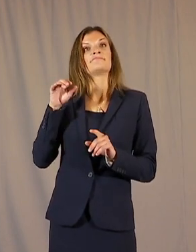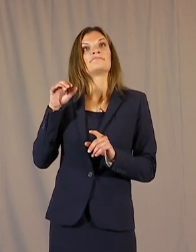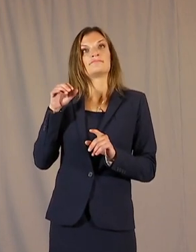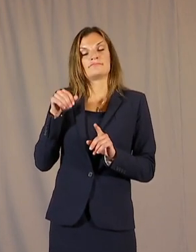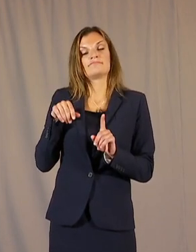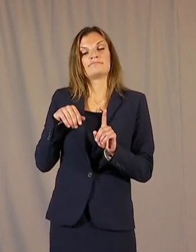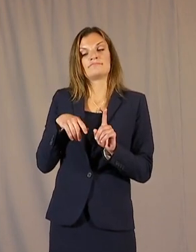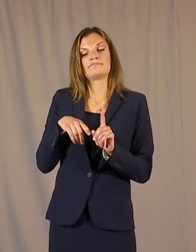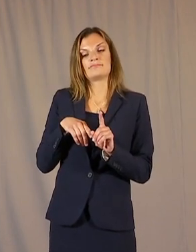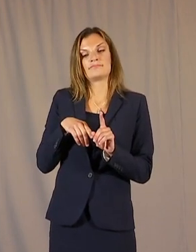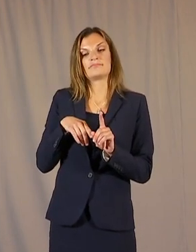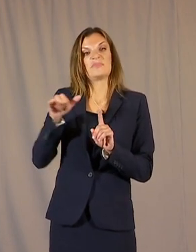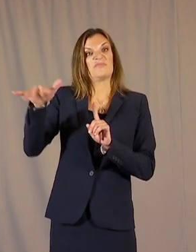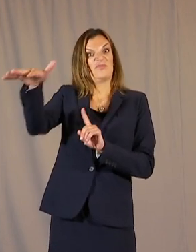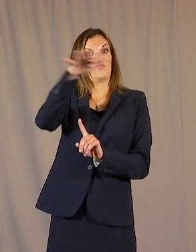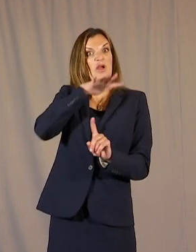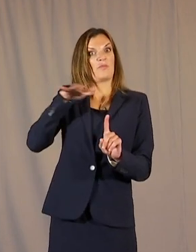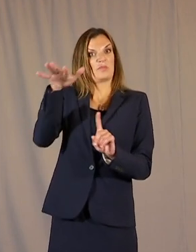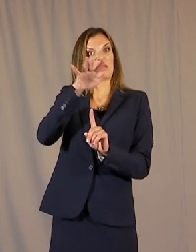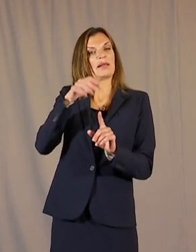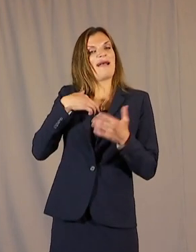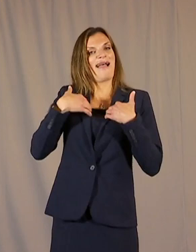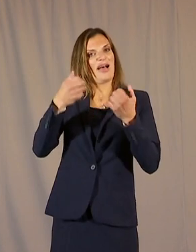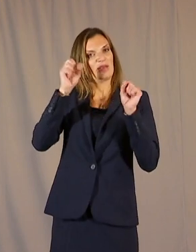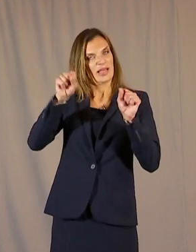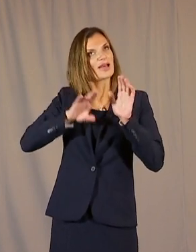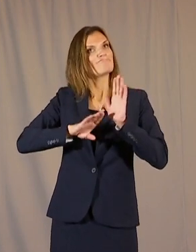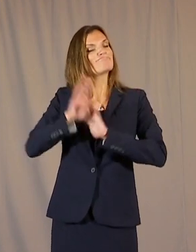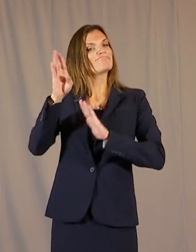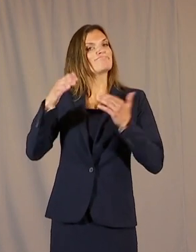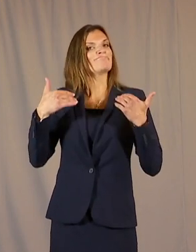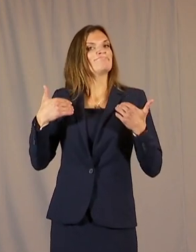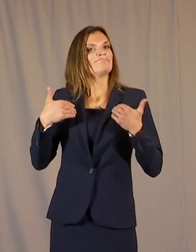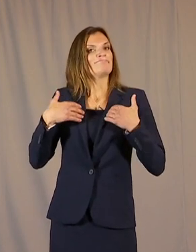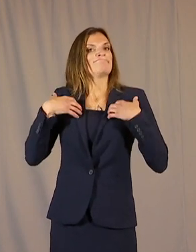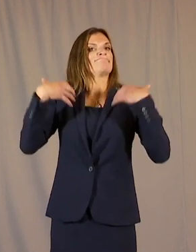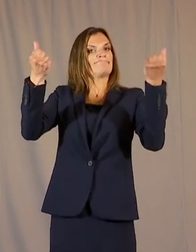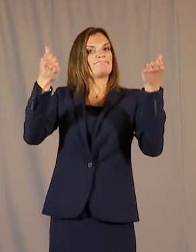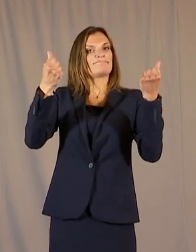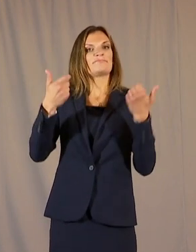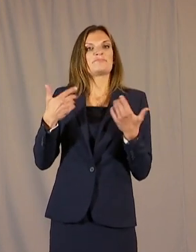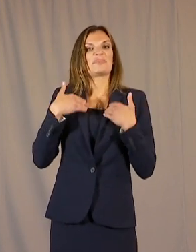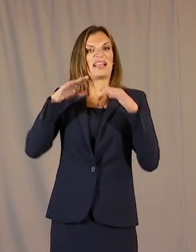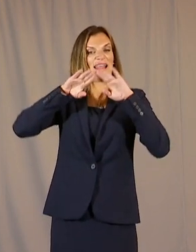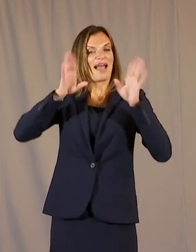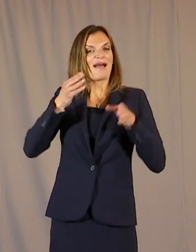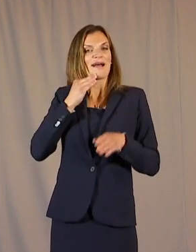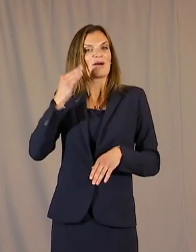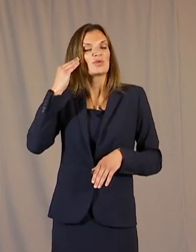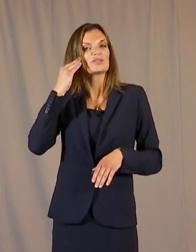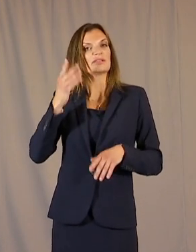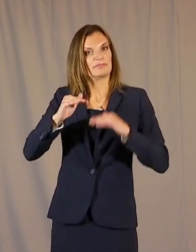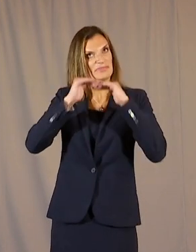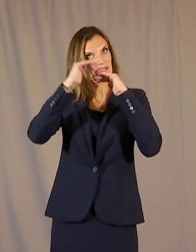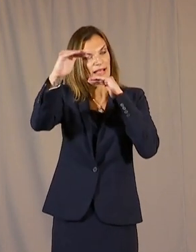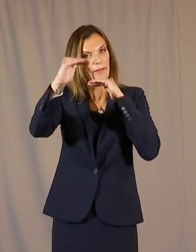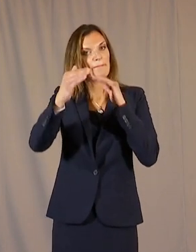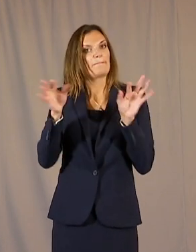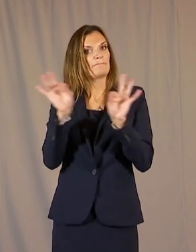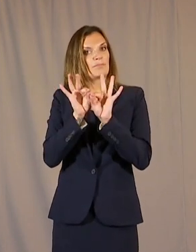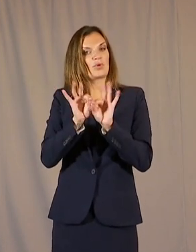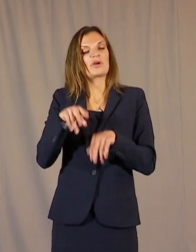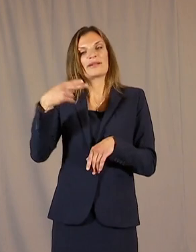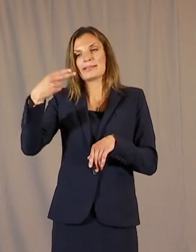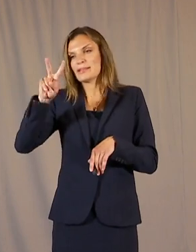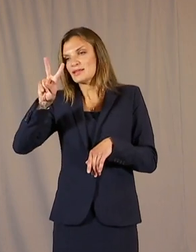their health can proliferate. Having housing that is stable. We talked a little bit about